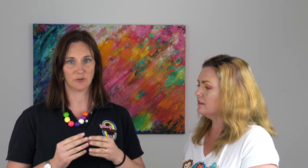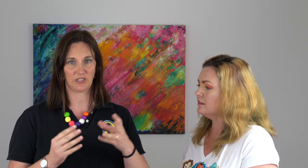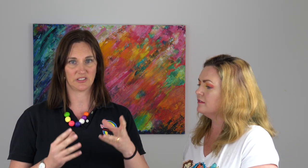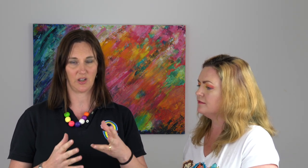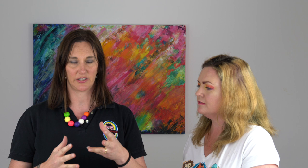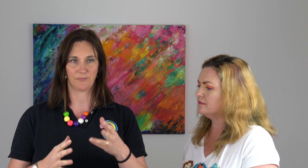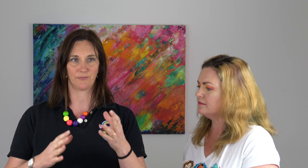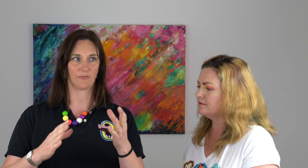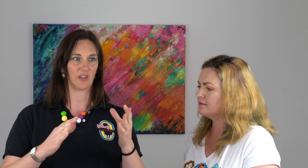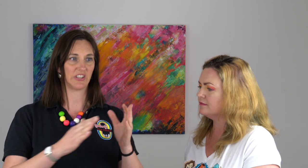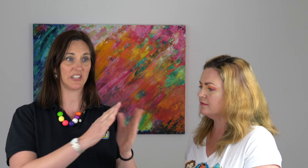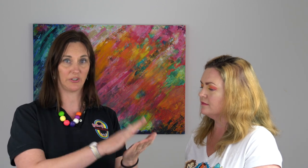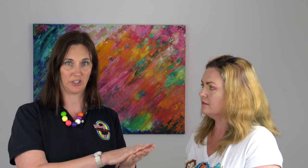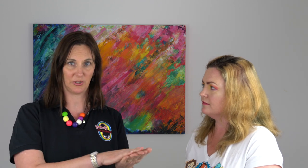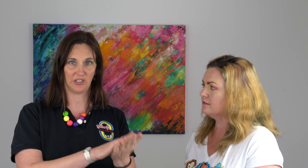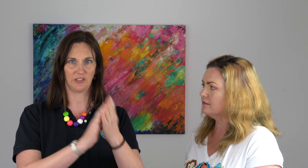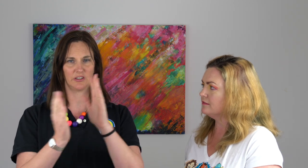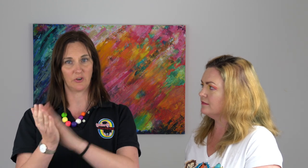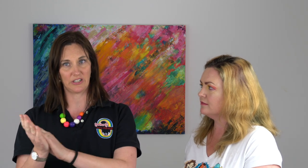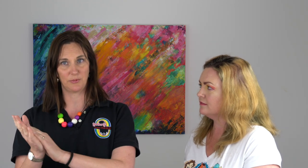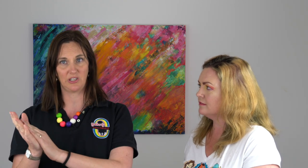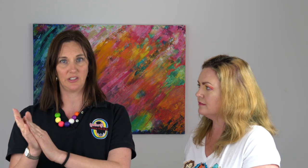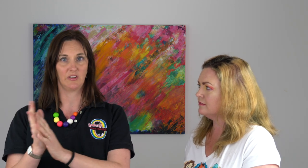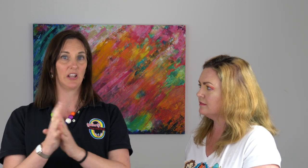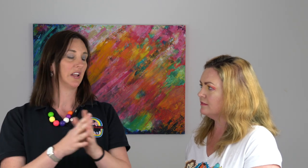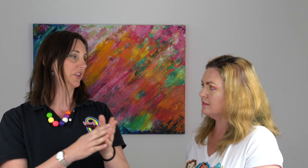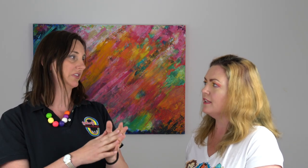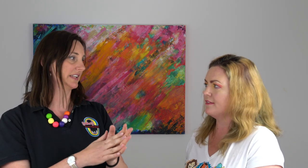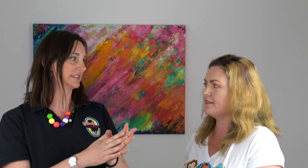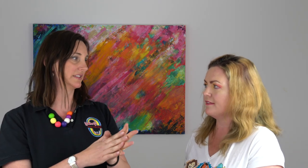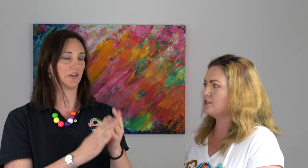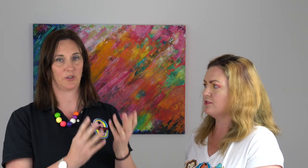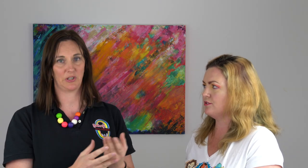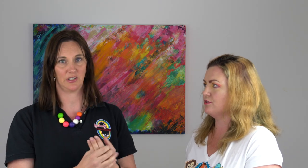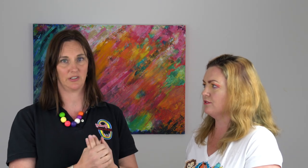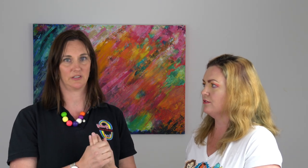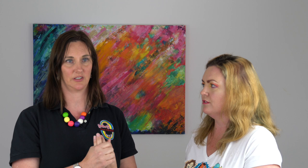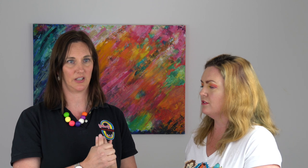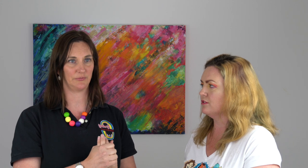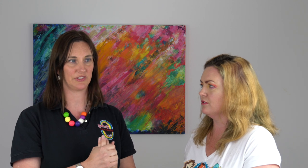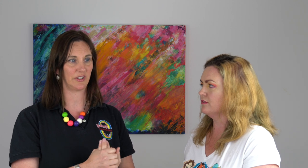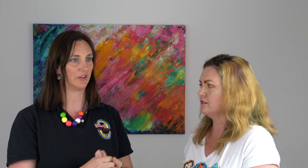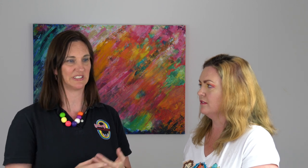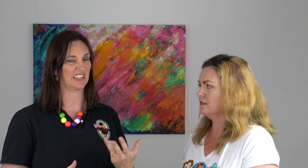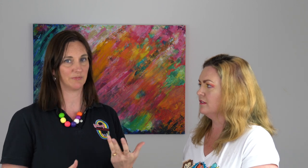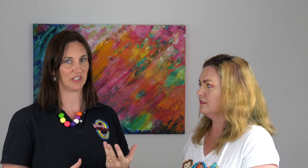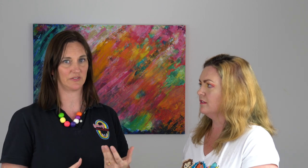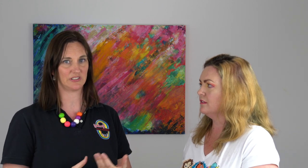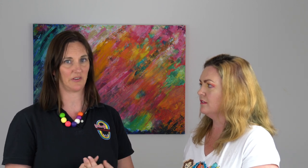almost like the Italian community, the Greek community, then there's the deaf community. So they don't see themselves as having